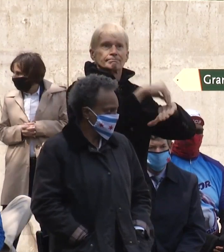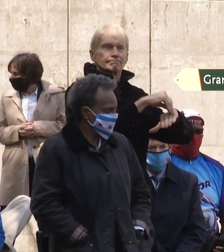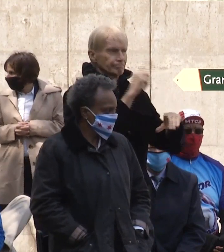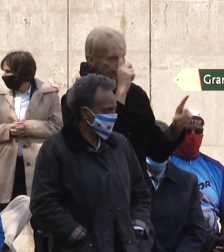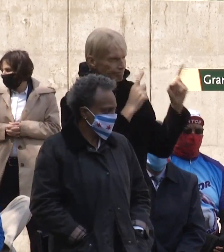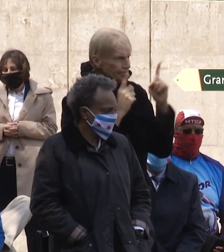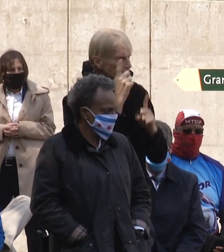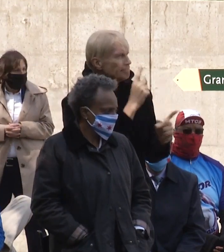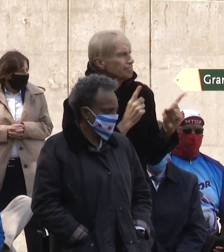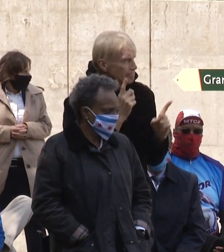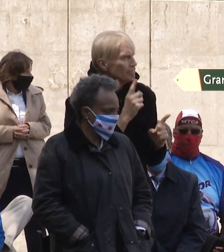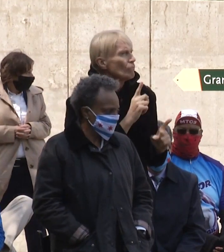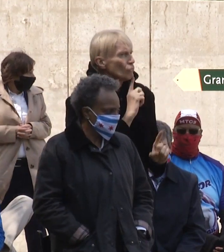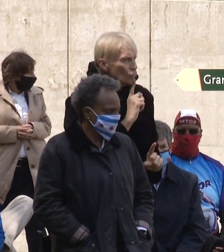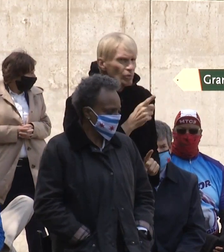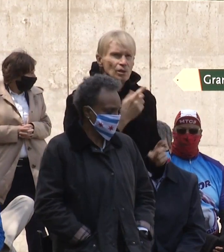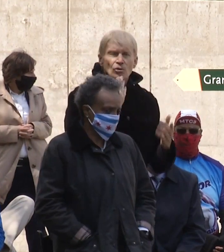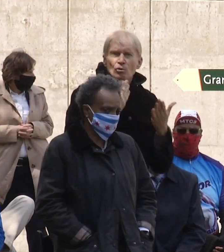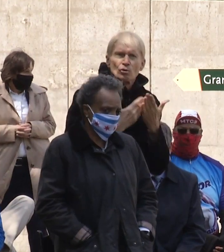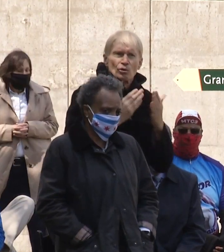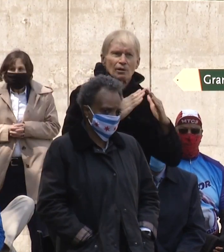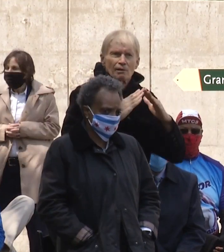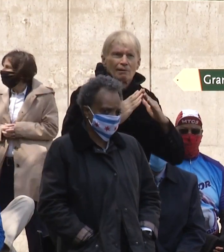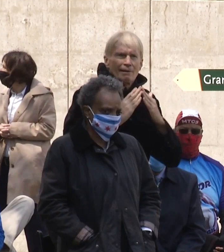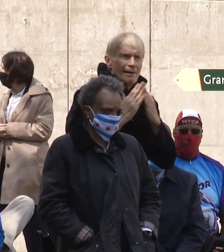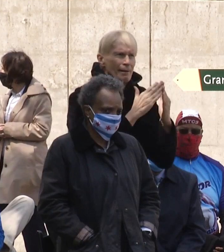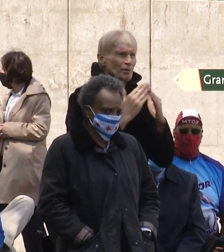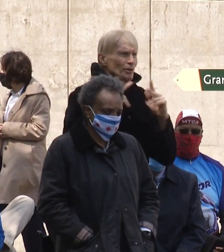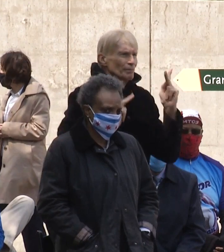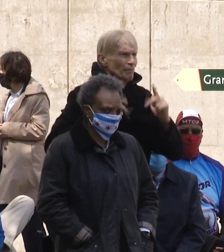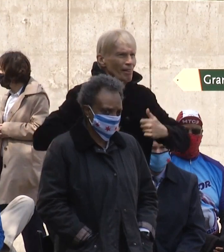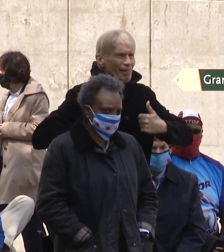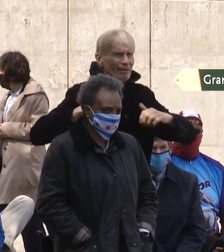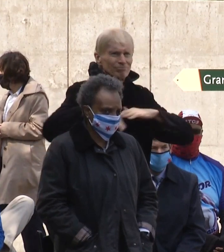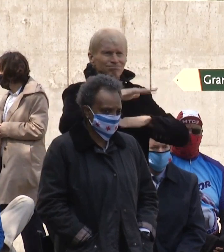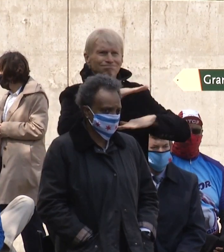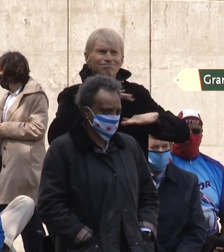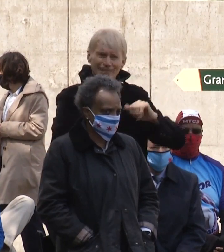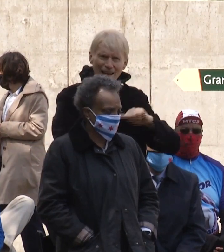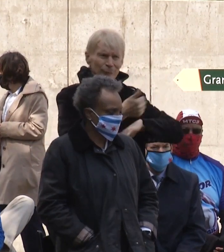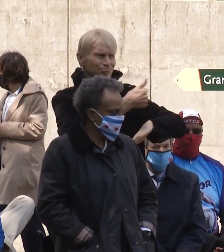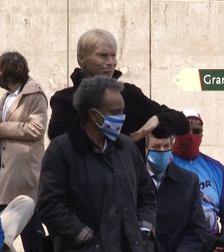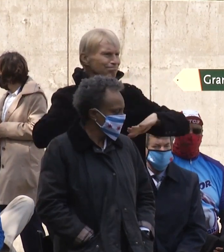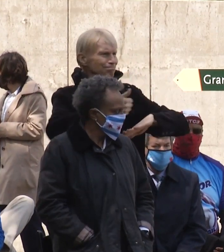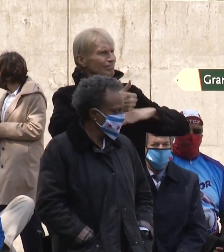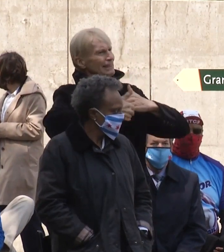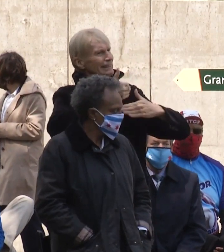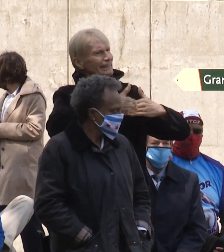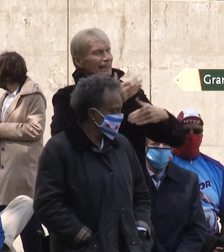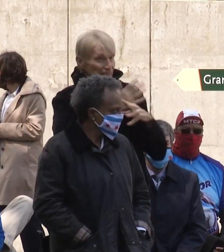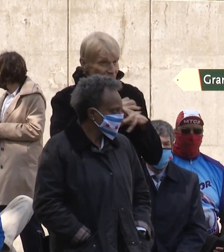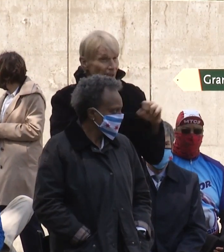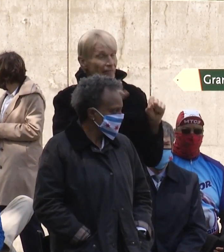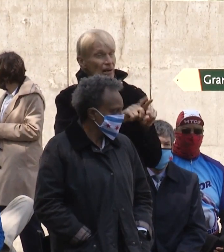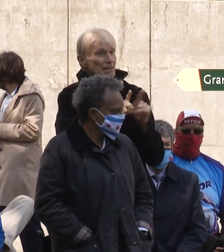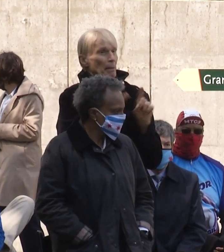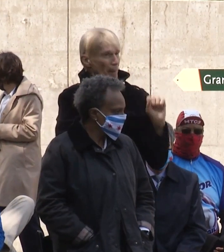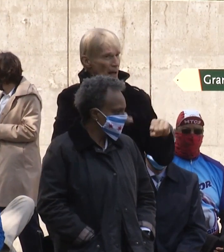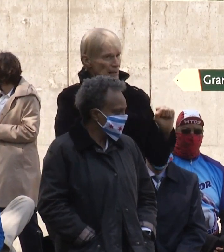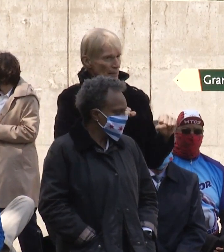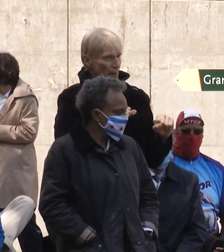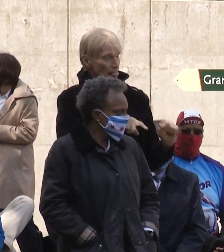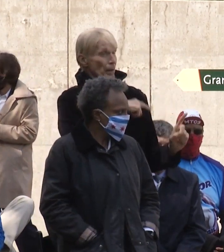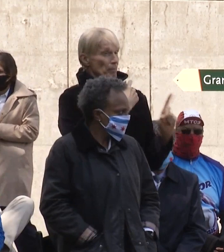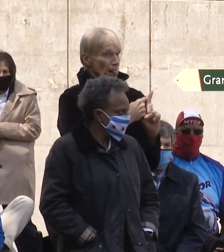mileage, but we also want to make really great neighborhood networks, and so people can move around their neighborhoods as seamlessly and safely as possible. You add